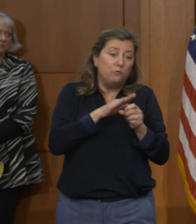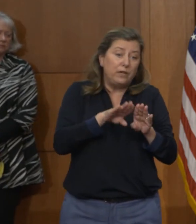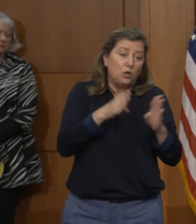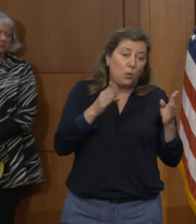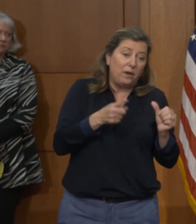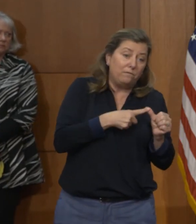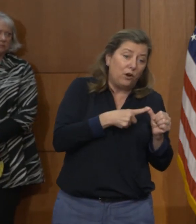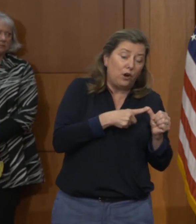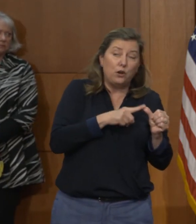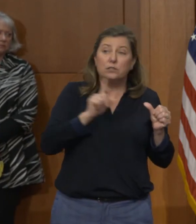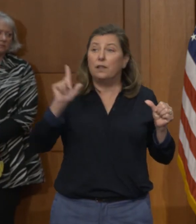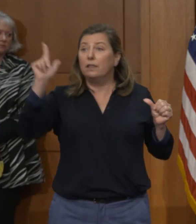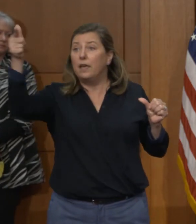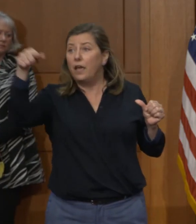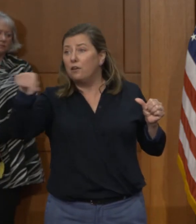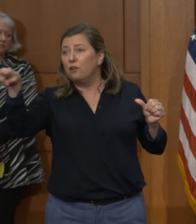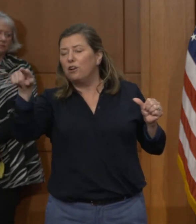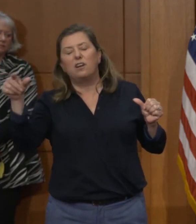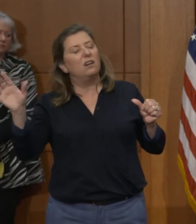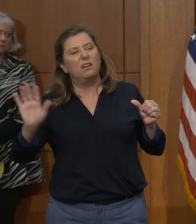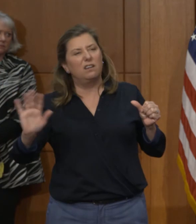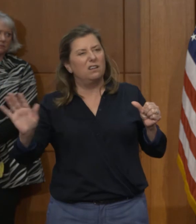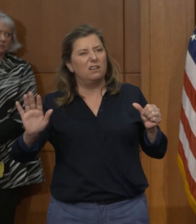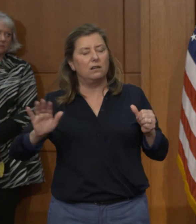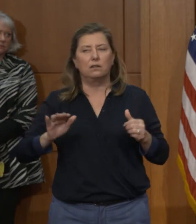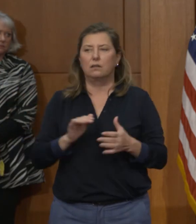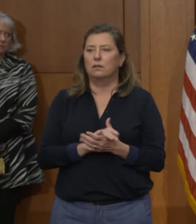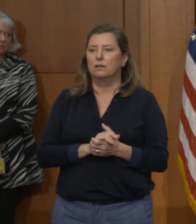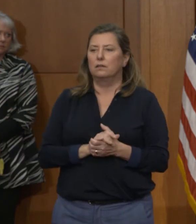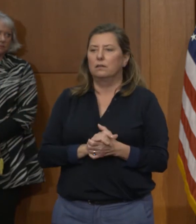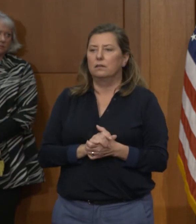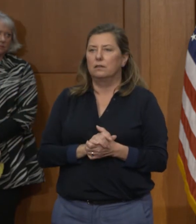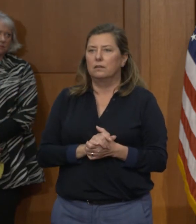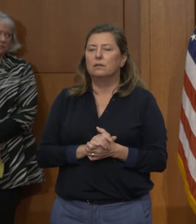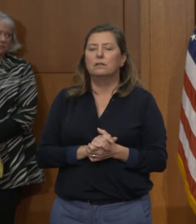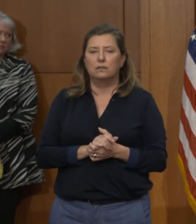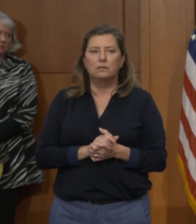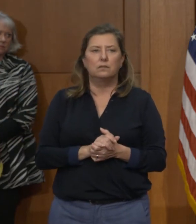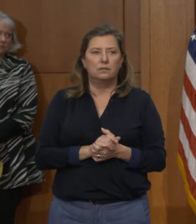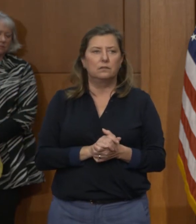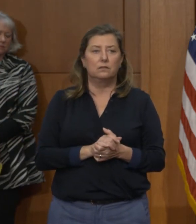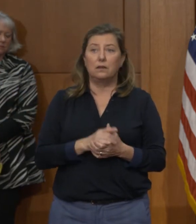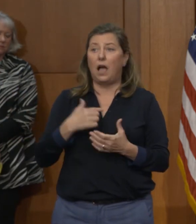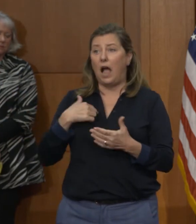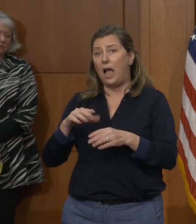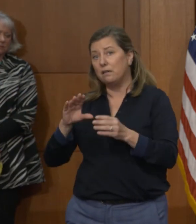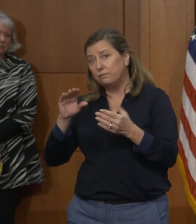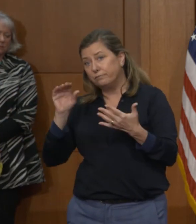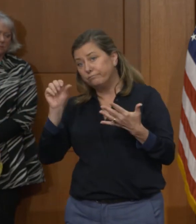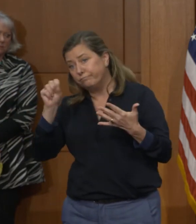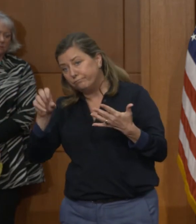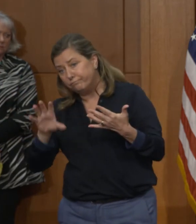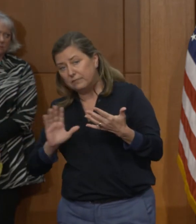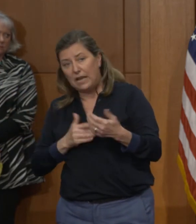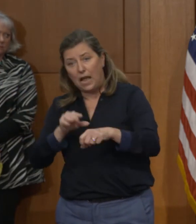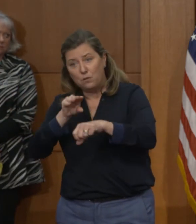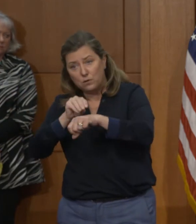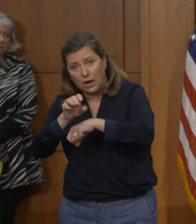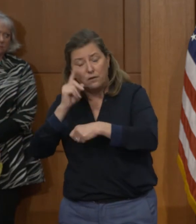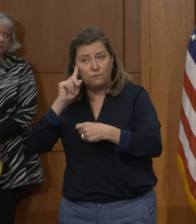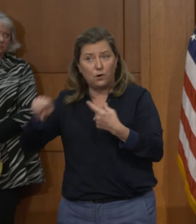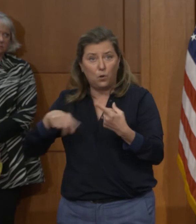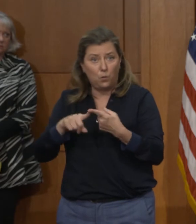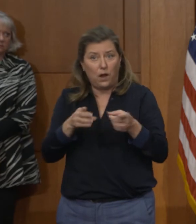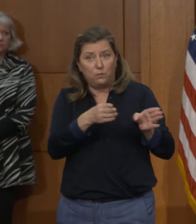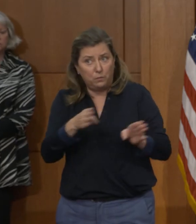other. What we'd really like to see, I've given the guidelines of when we plan to ease these restrictions.